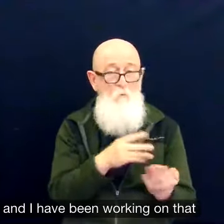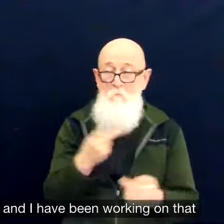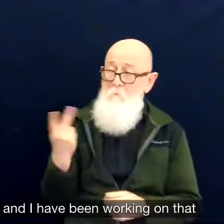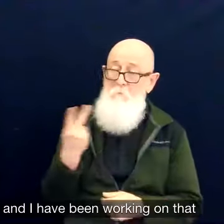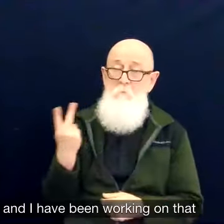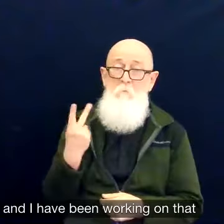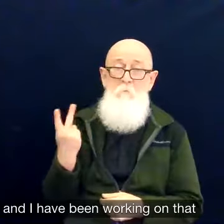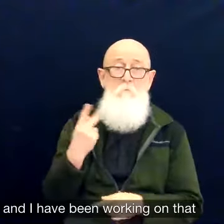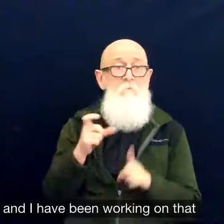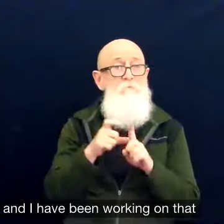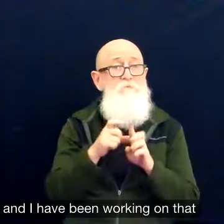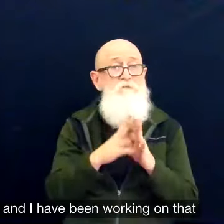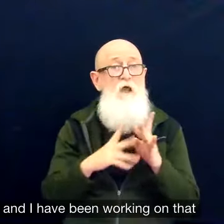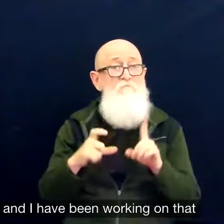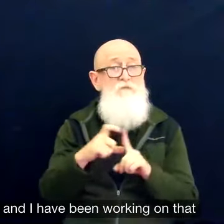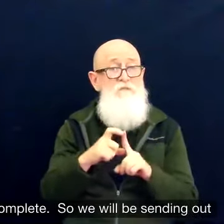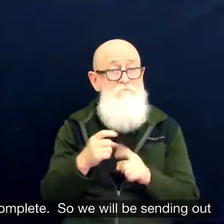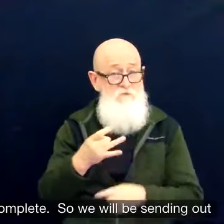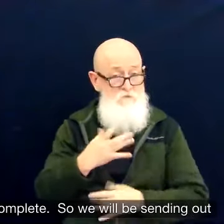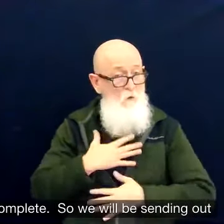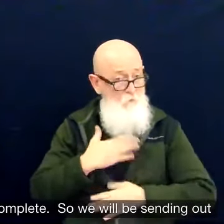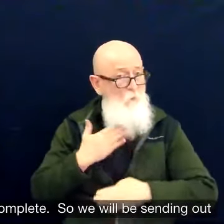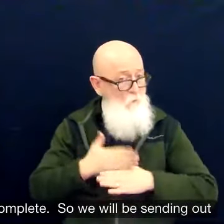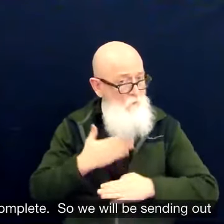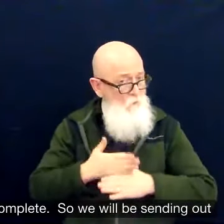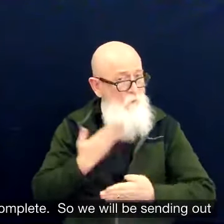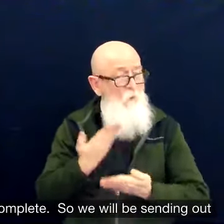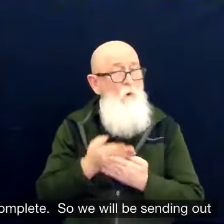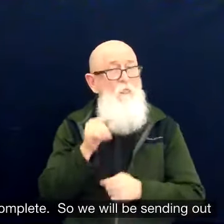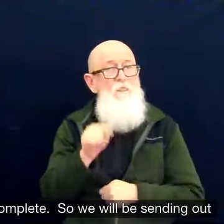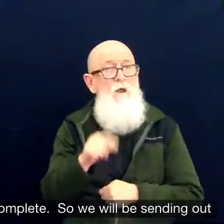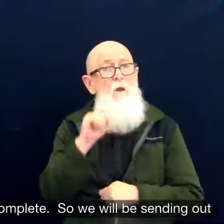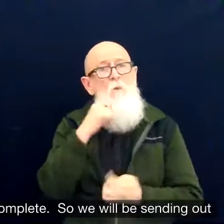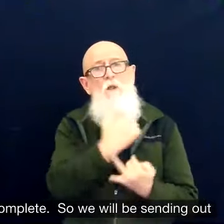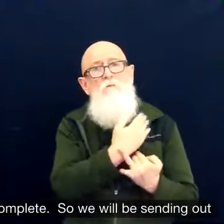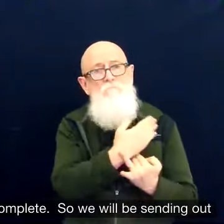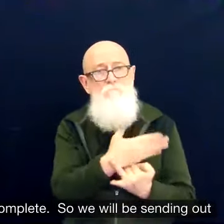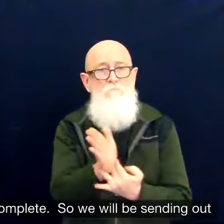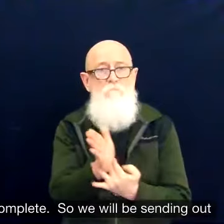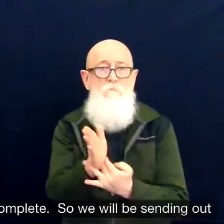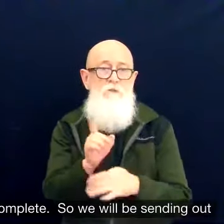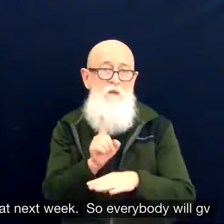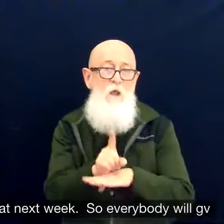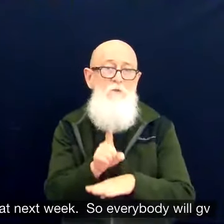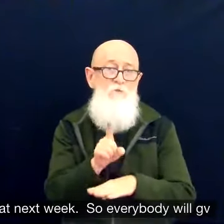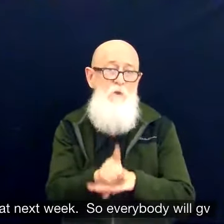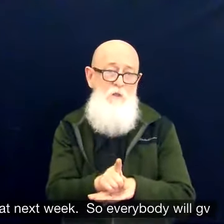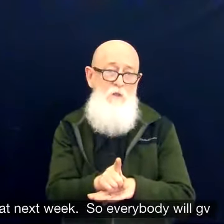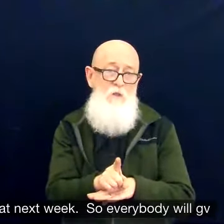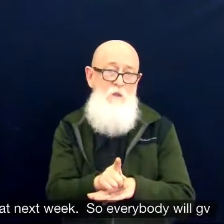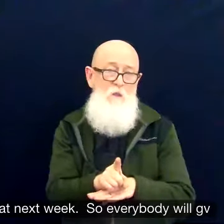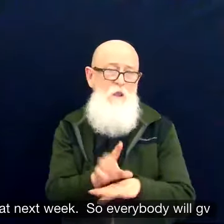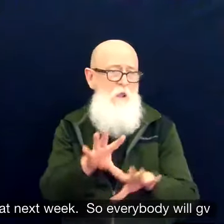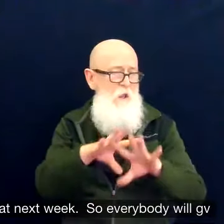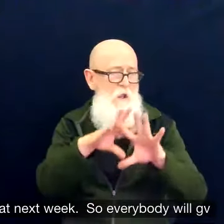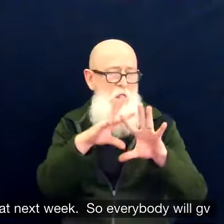sending out an electronic version of that next week. So everybody will have all of the documents, all of the handouts